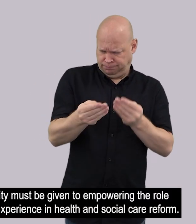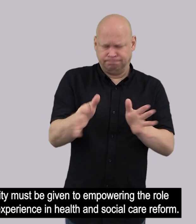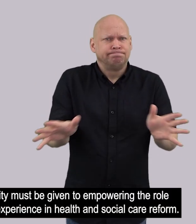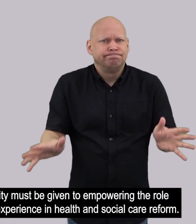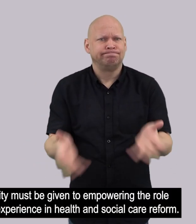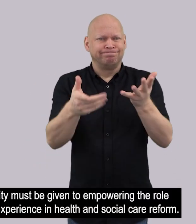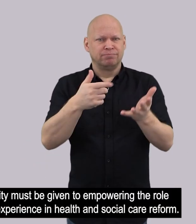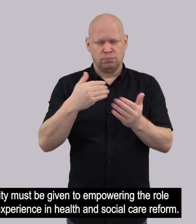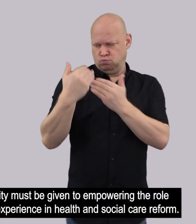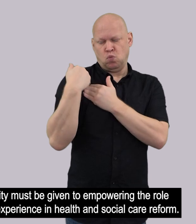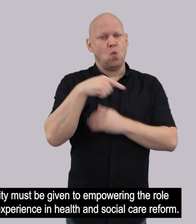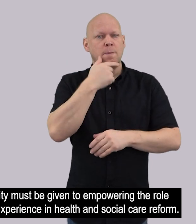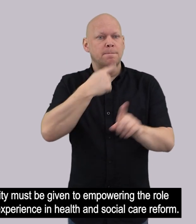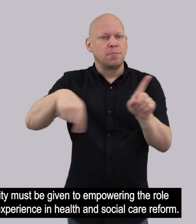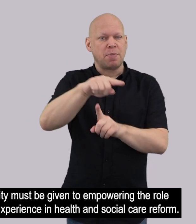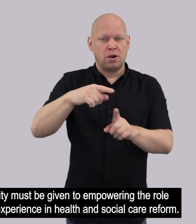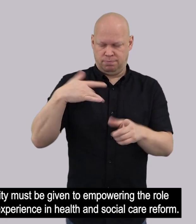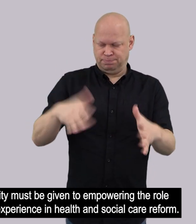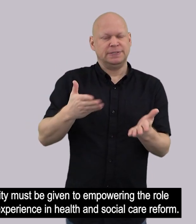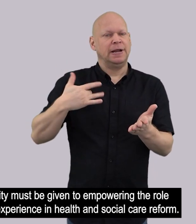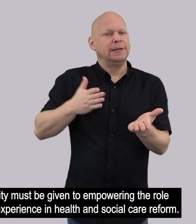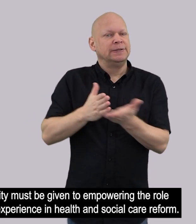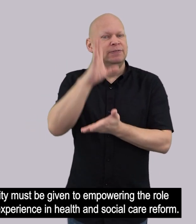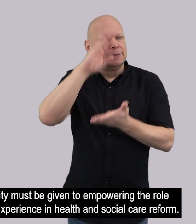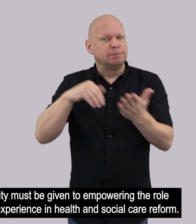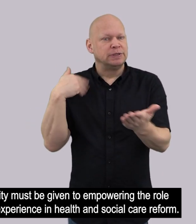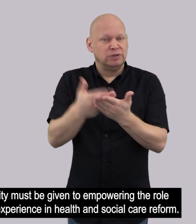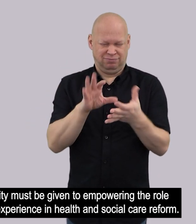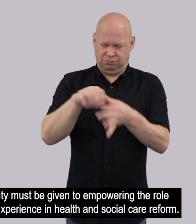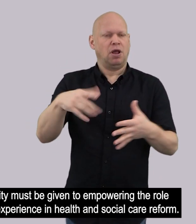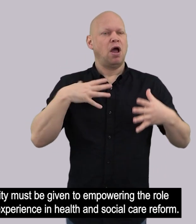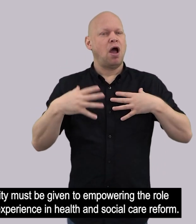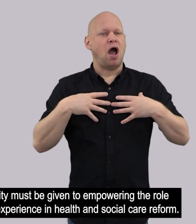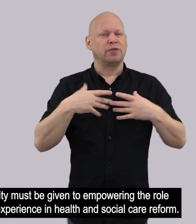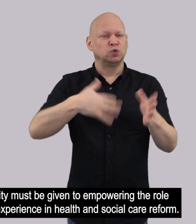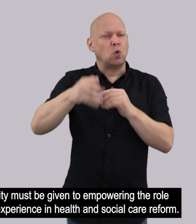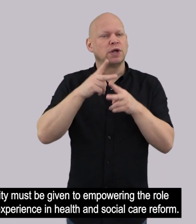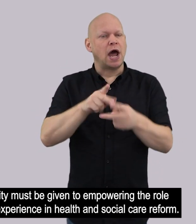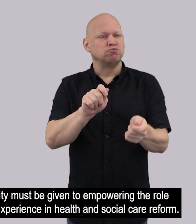Furthermore, priority must be given to empowering the role of people with lived experience in health and social care reform.